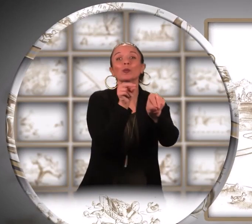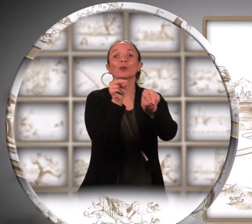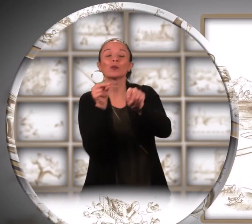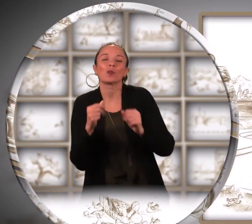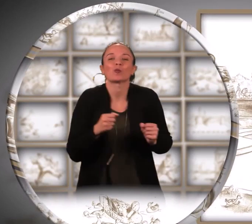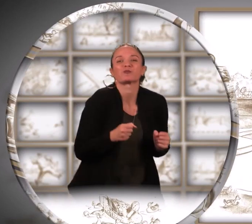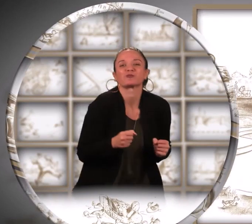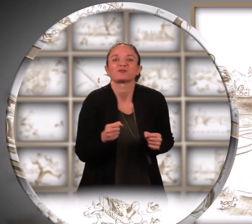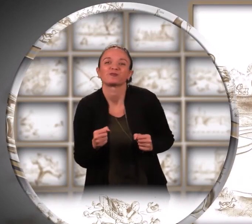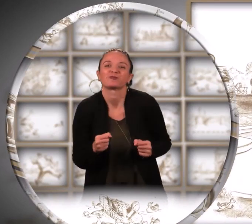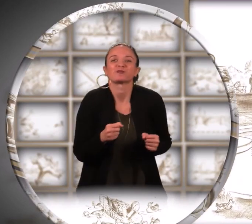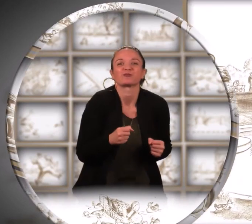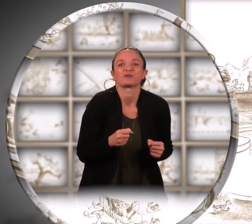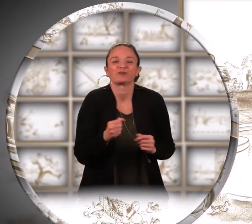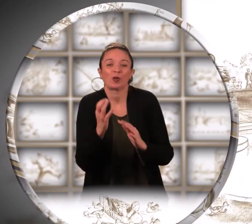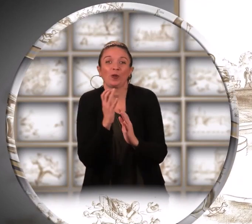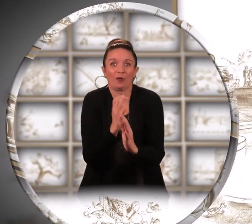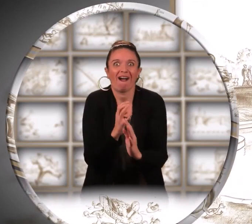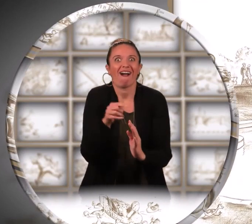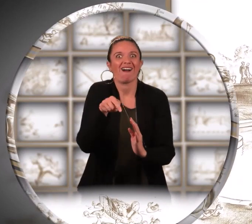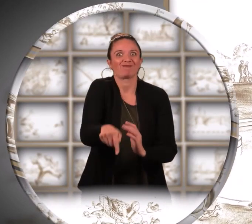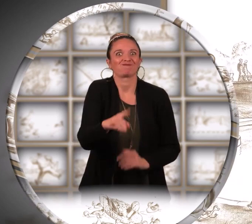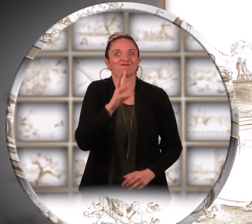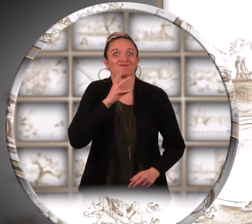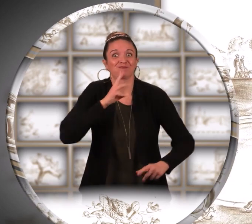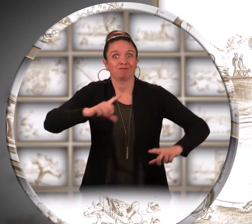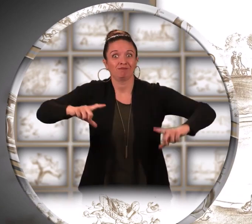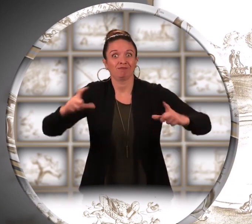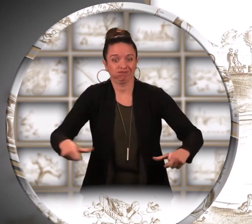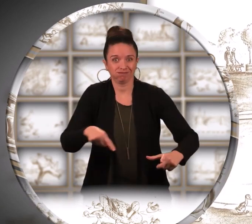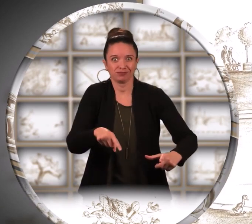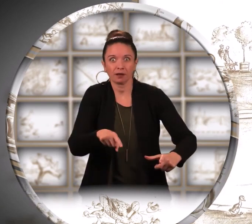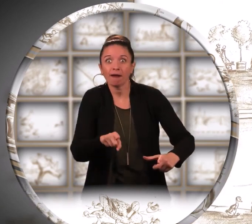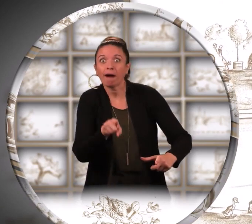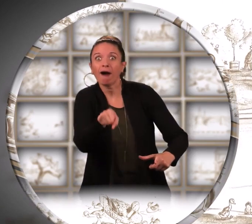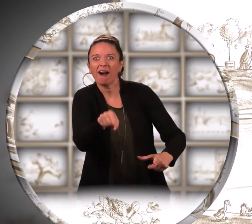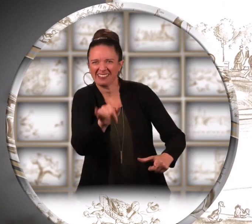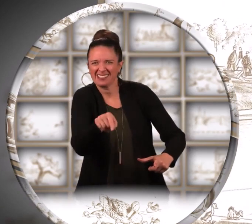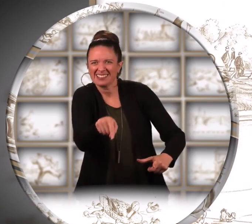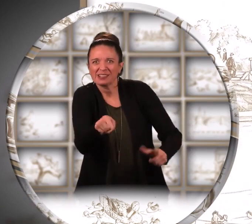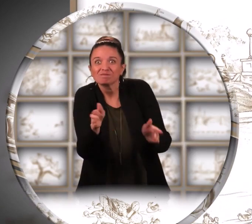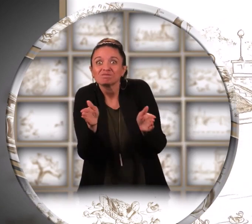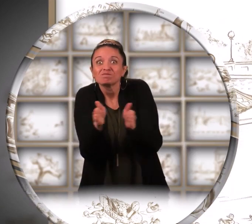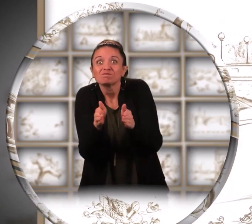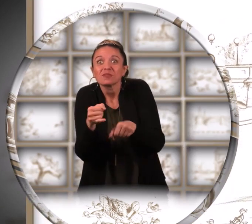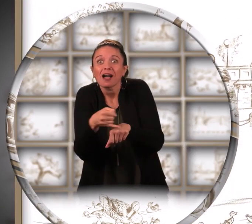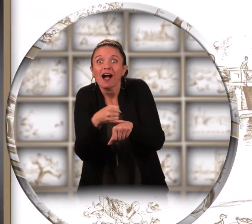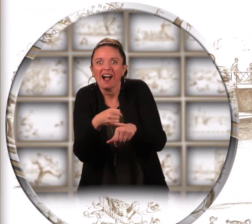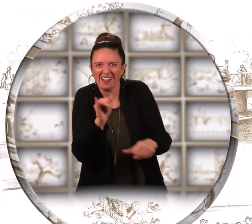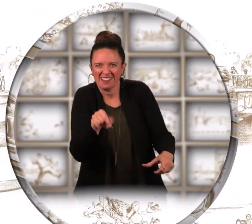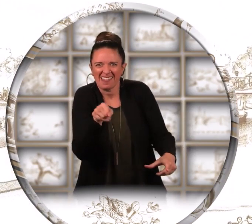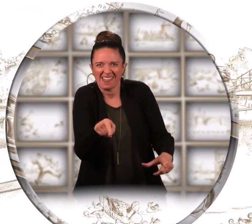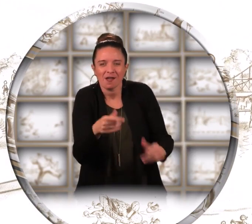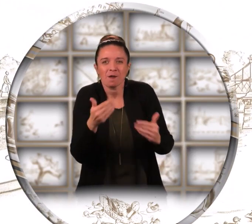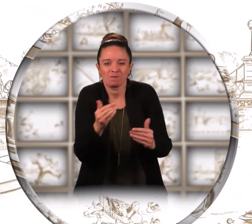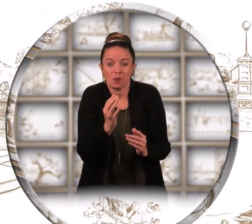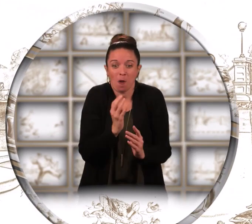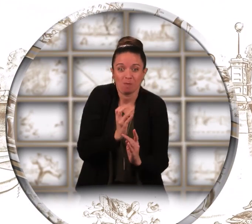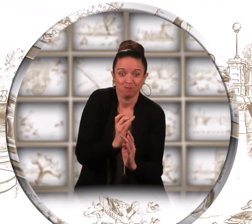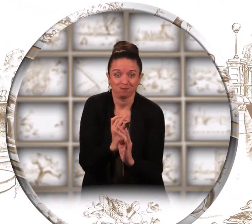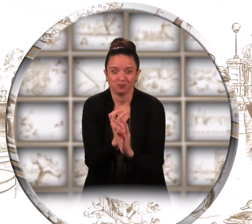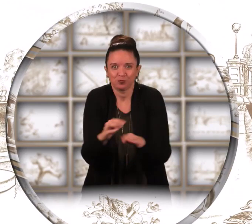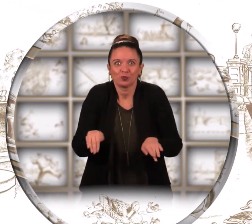When they reached the pond and swam across to the little island, there was Mr. Mallard waiting for